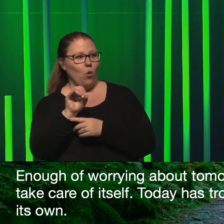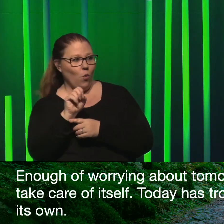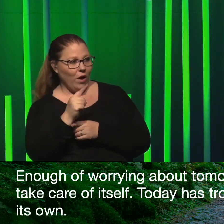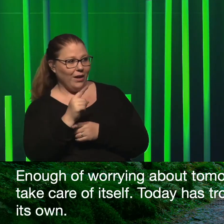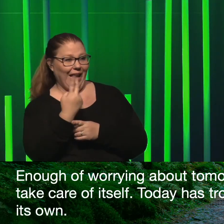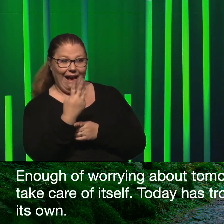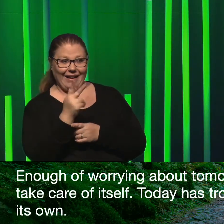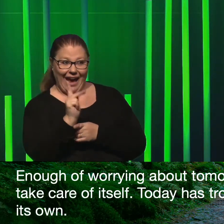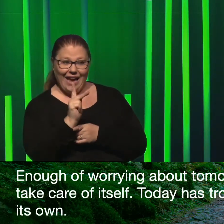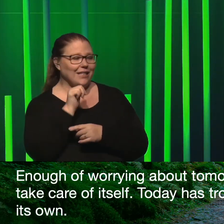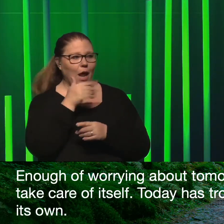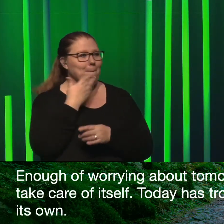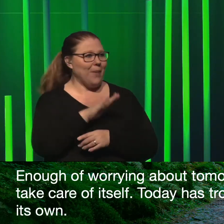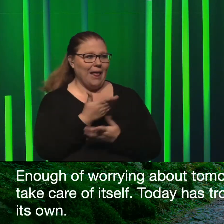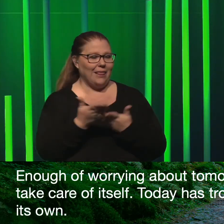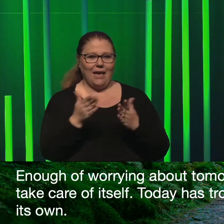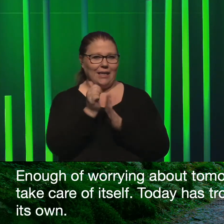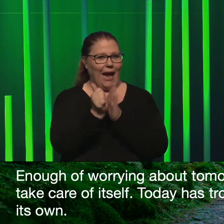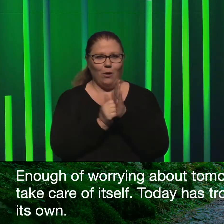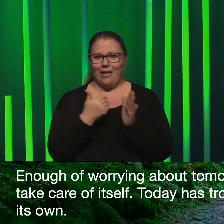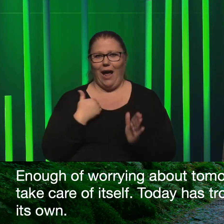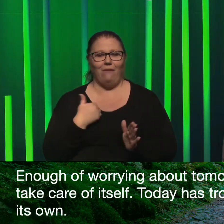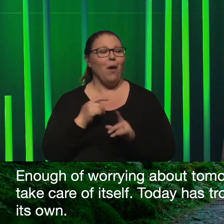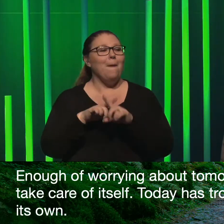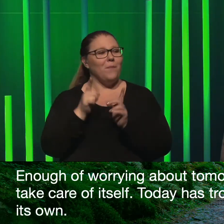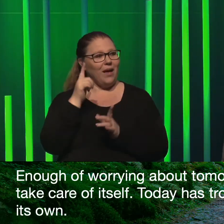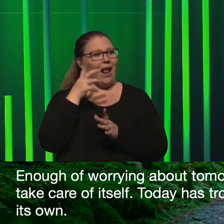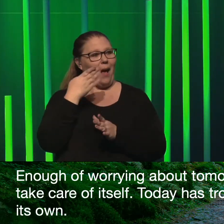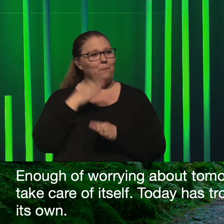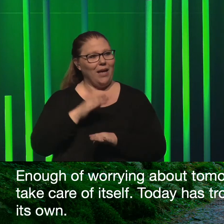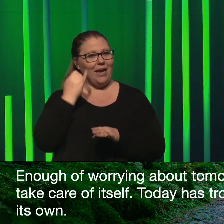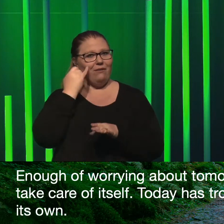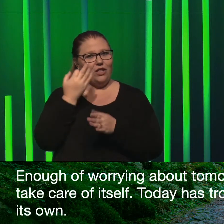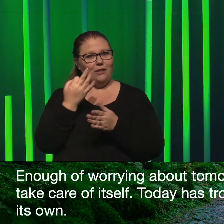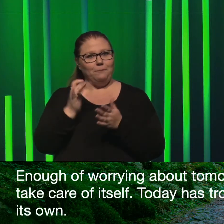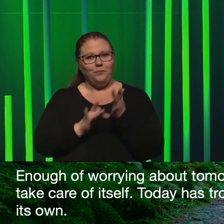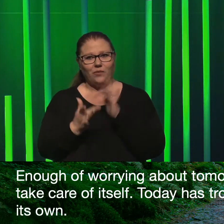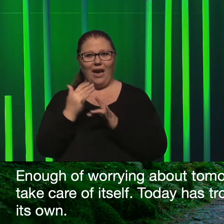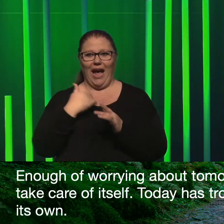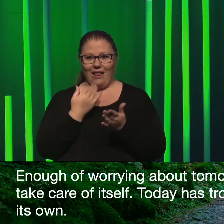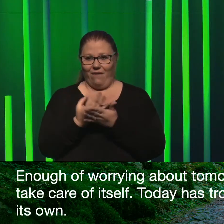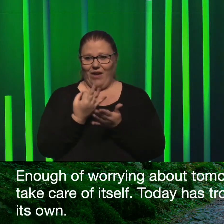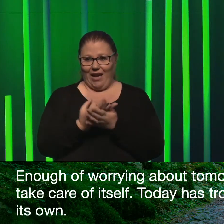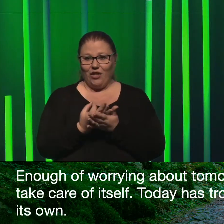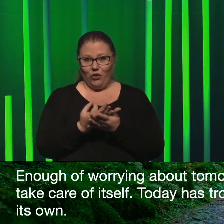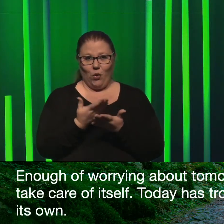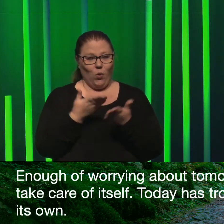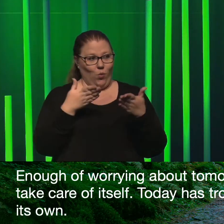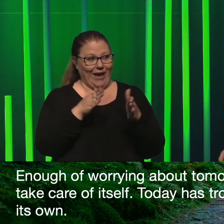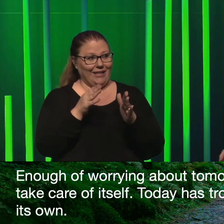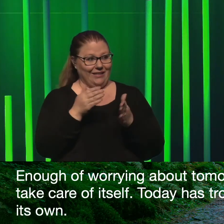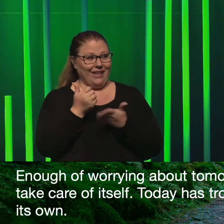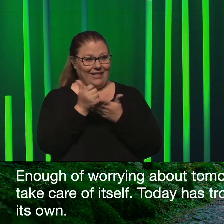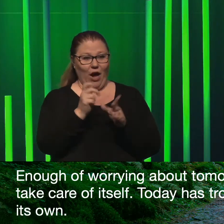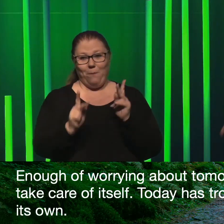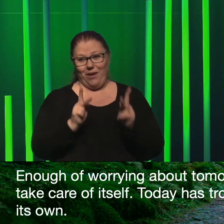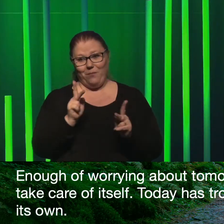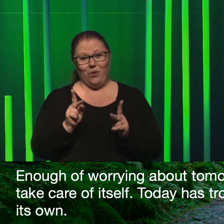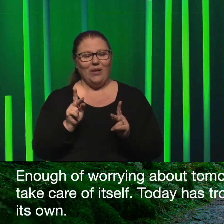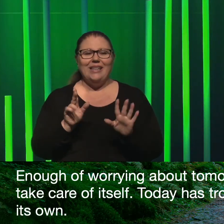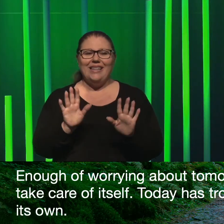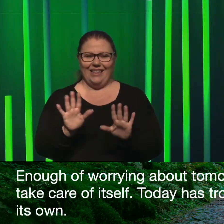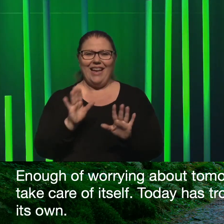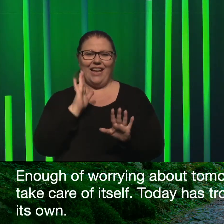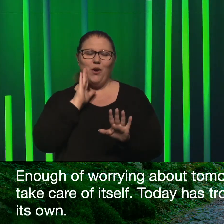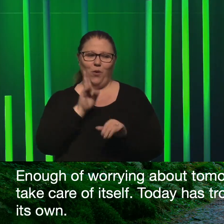not bad things, by the way. I'm not saying, I bet you if Jesus had those financial tools to help people, he would have used them, right? So don't get me, that's not what I'm